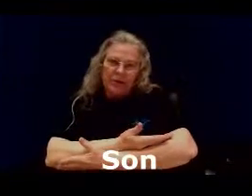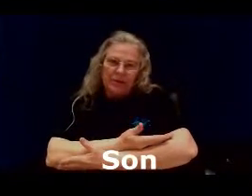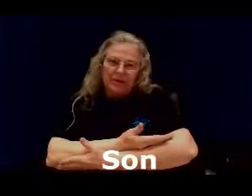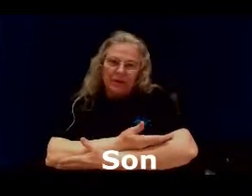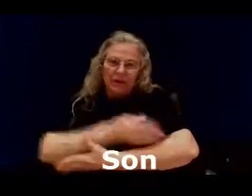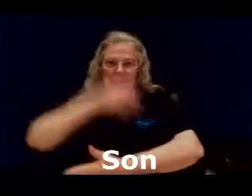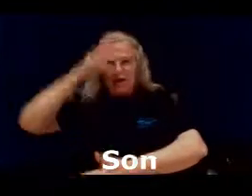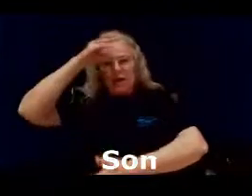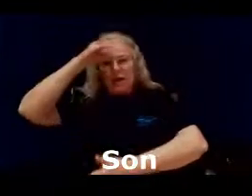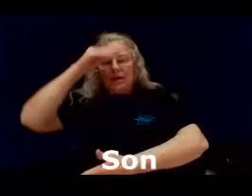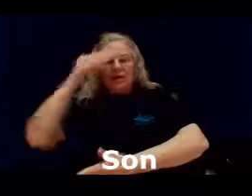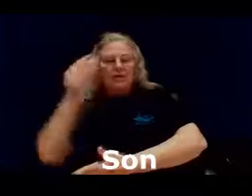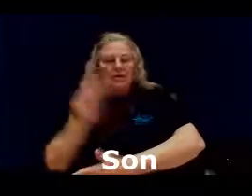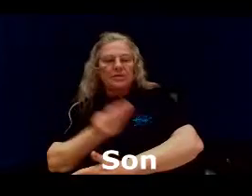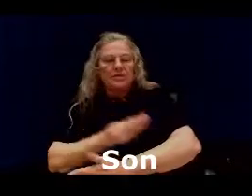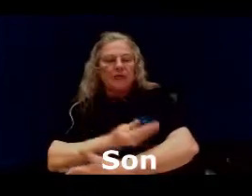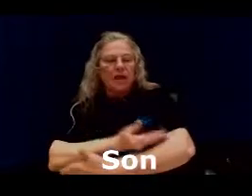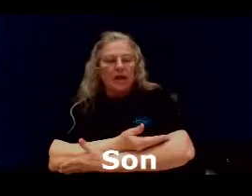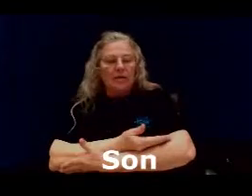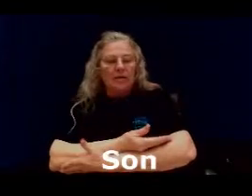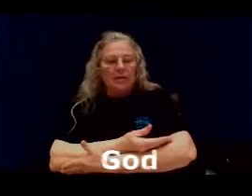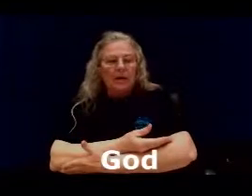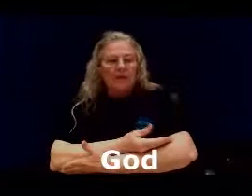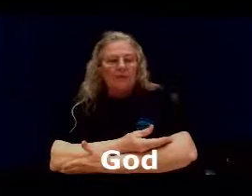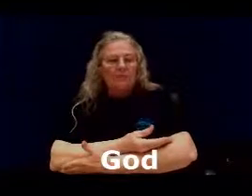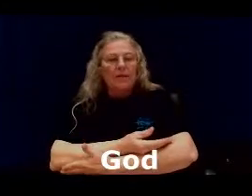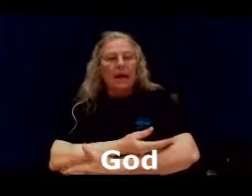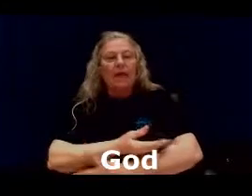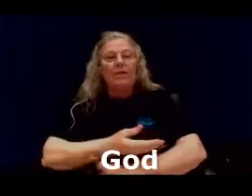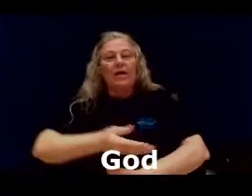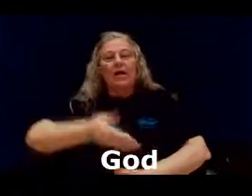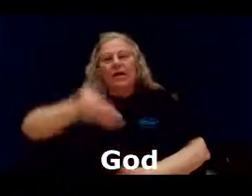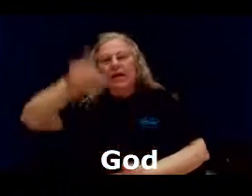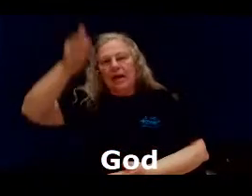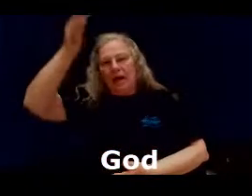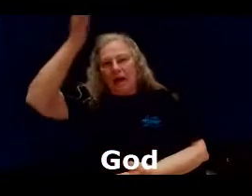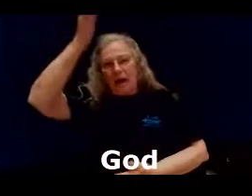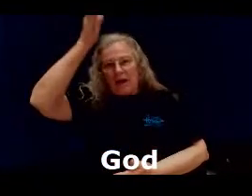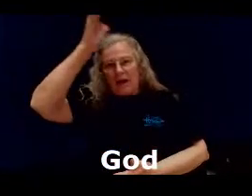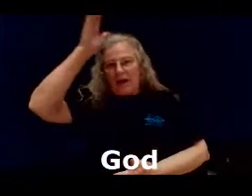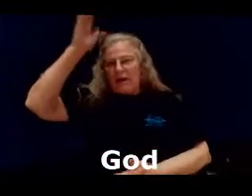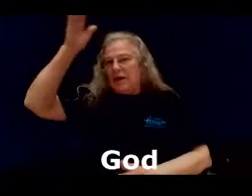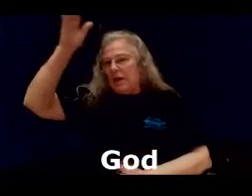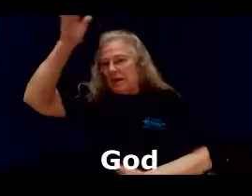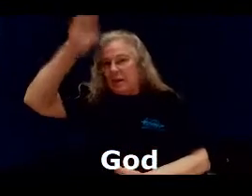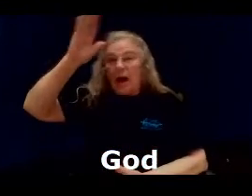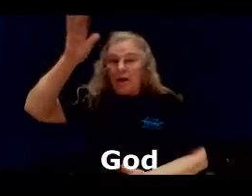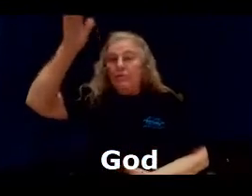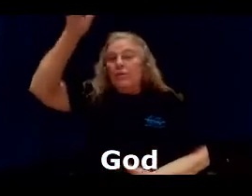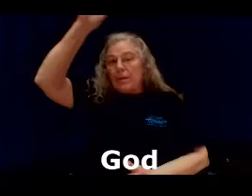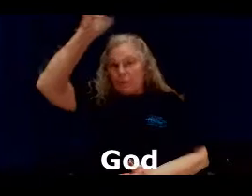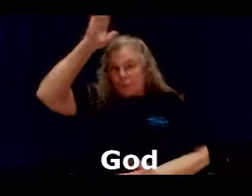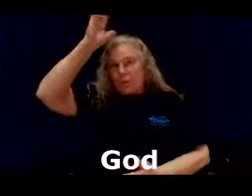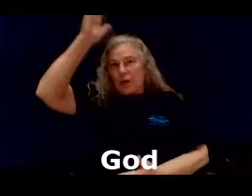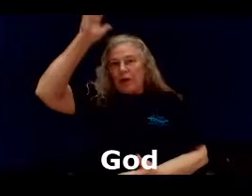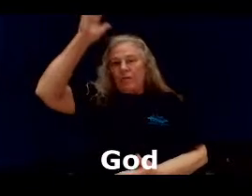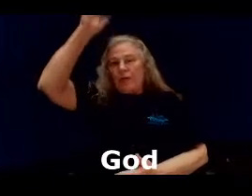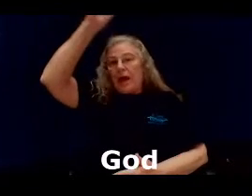baby sign. Son of God. Now, God, remember to bring it from